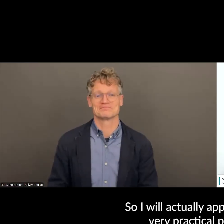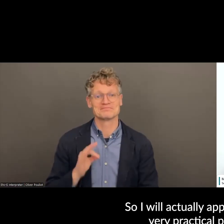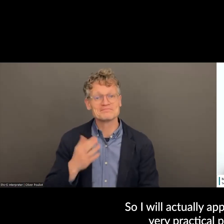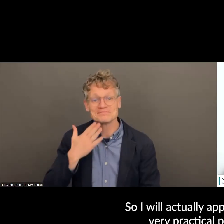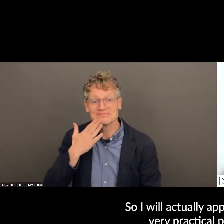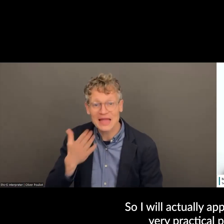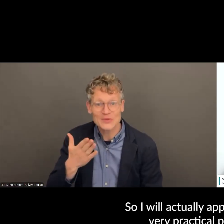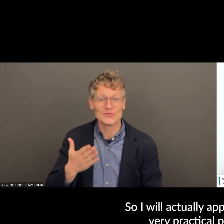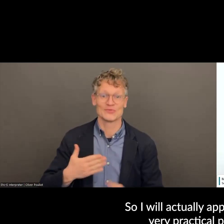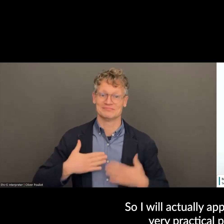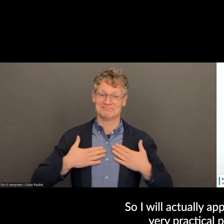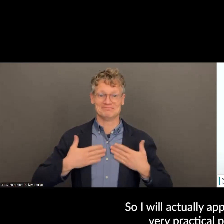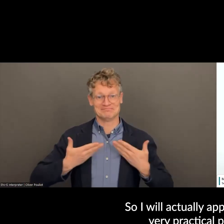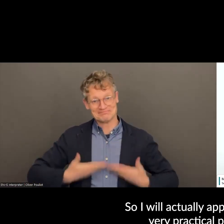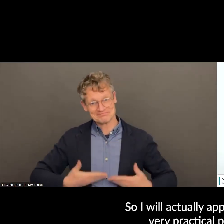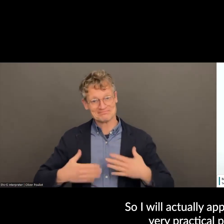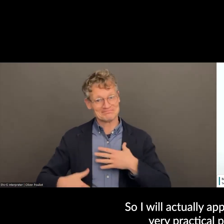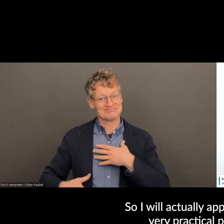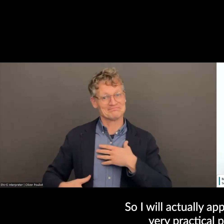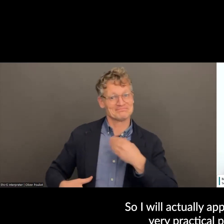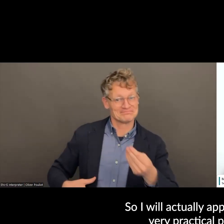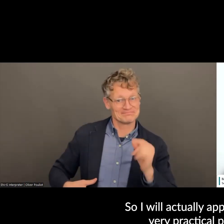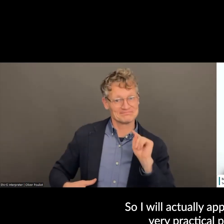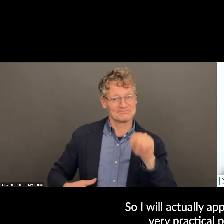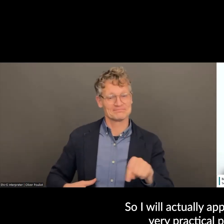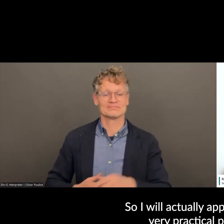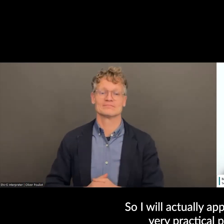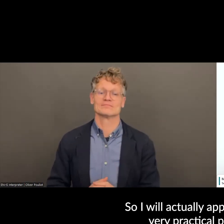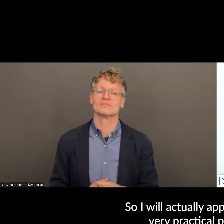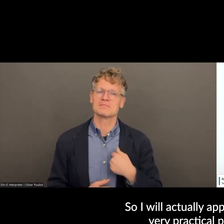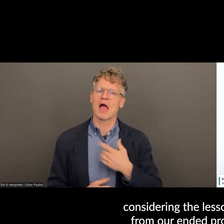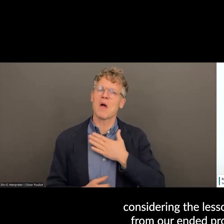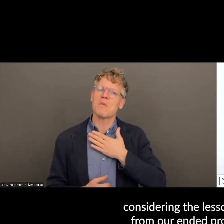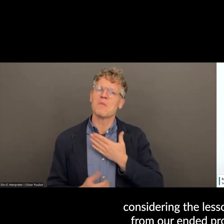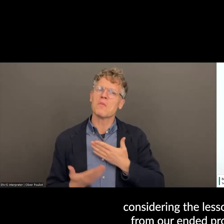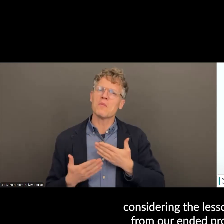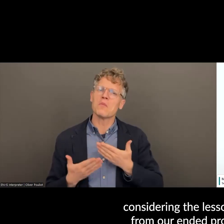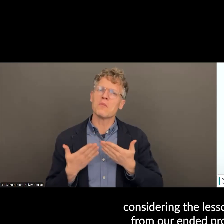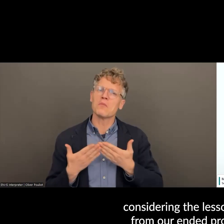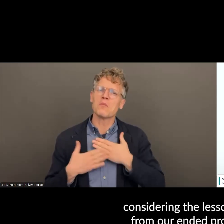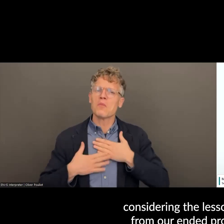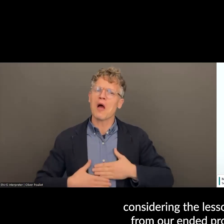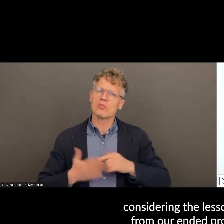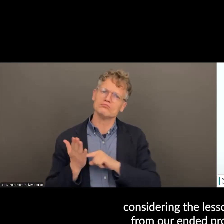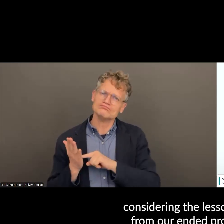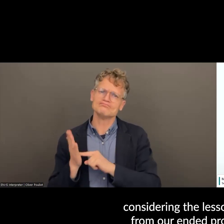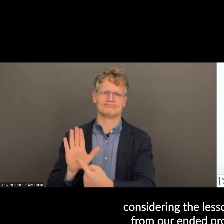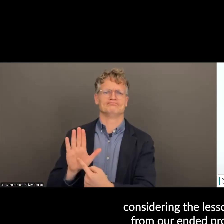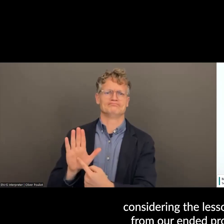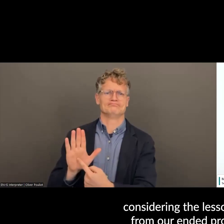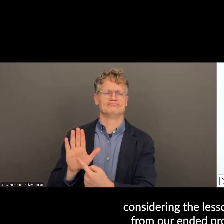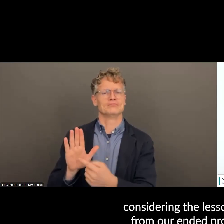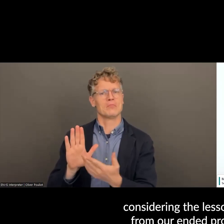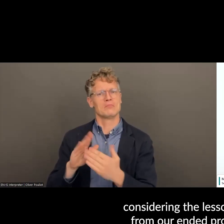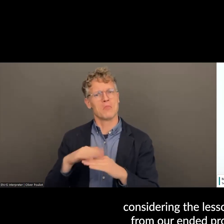So I will actually approach this from a very practical point of view, considering the lessons that we learned from our